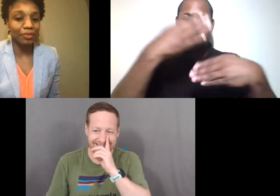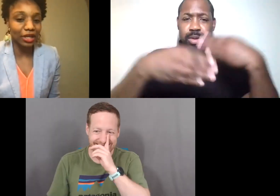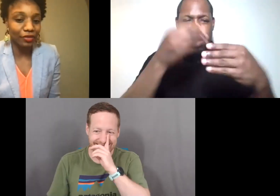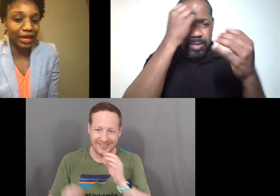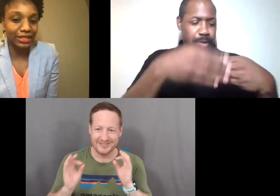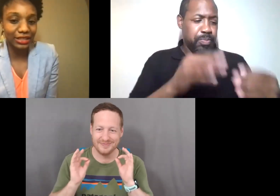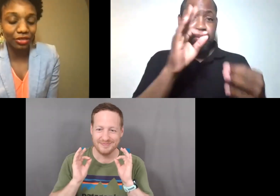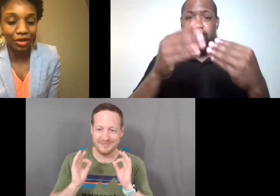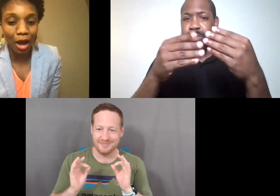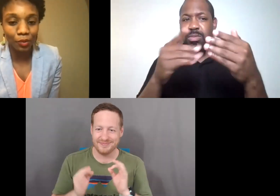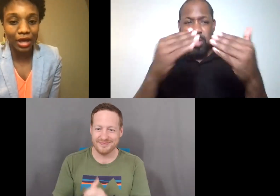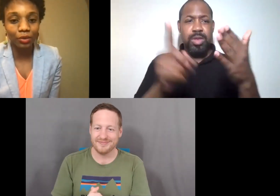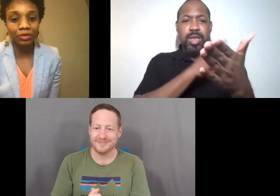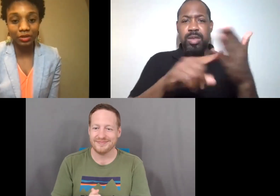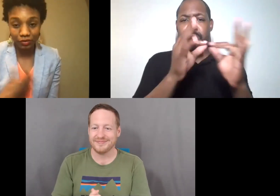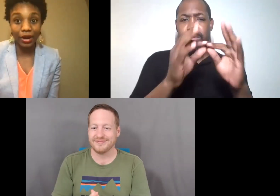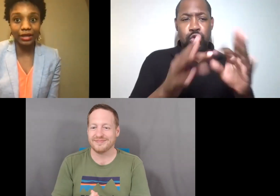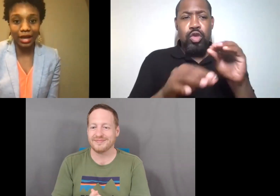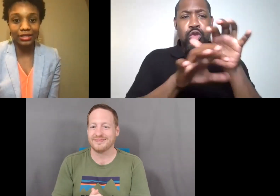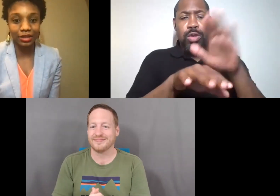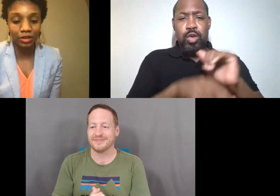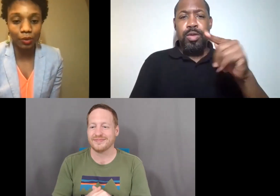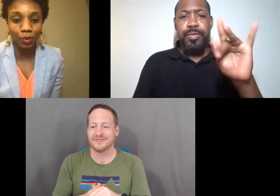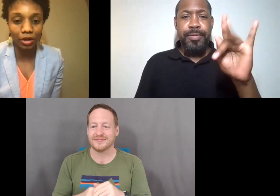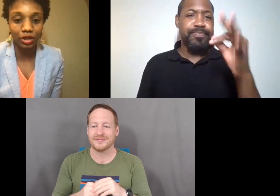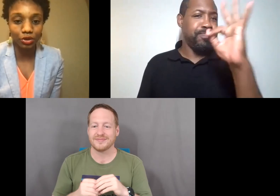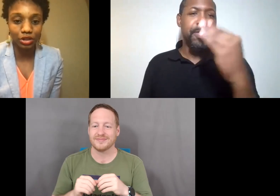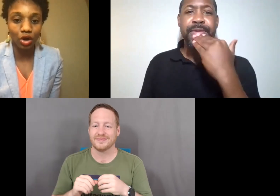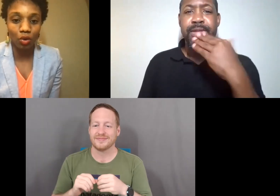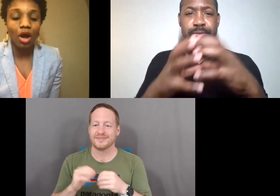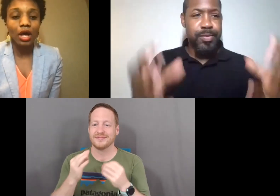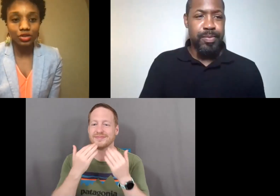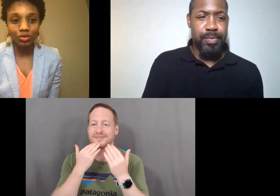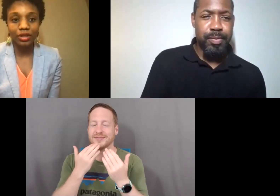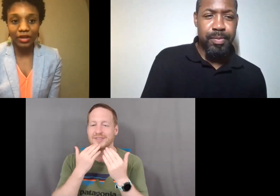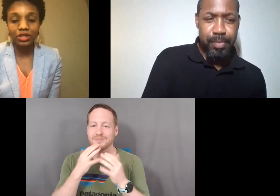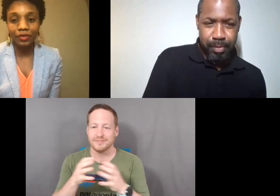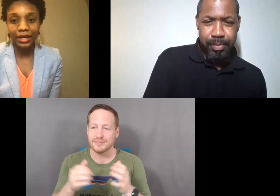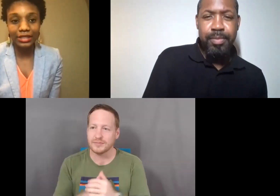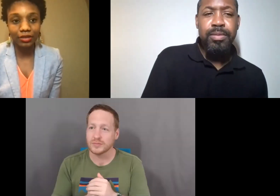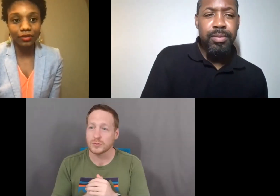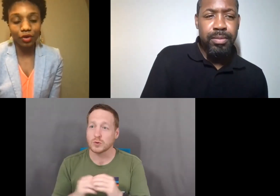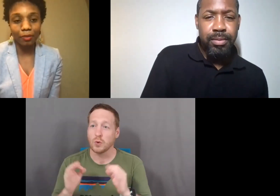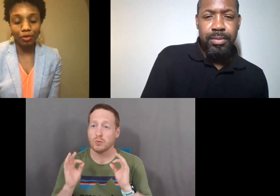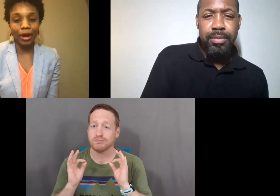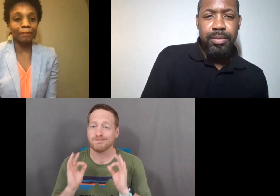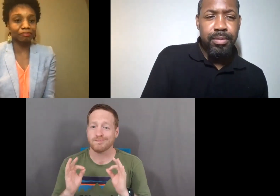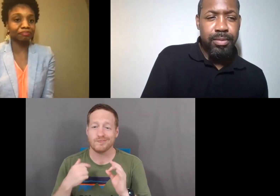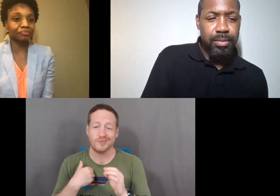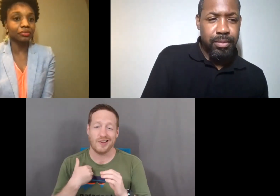on the 18th without recognizing that we wanted the community to go to the events on the 18th for our program.